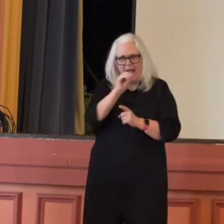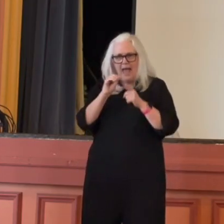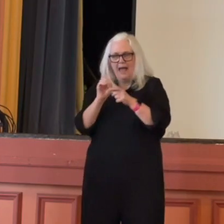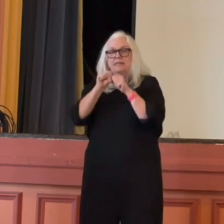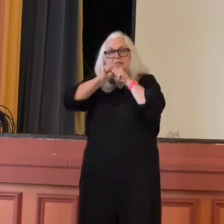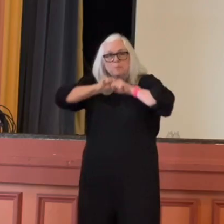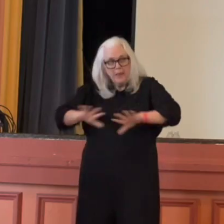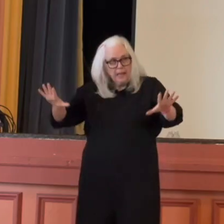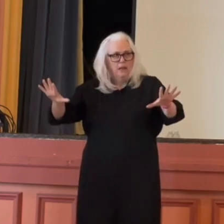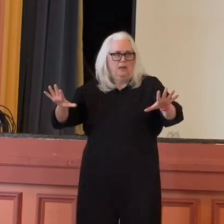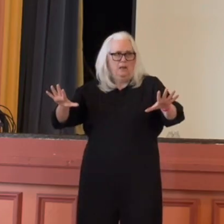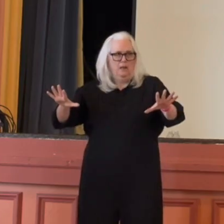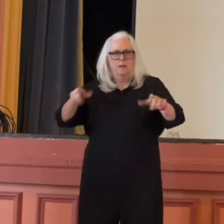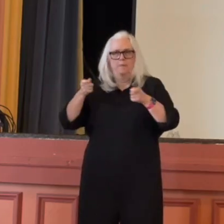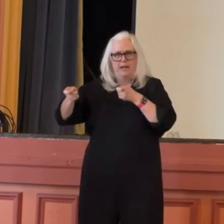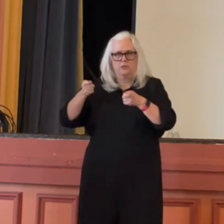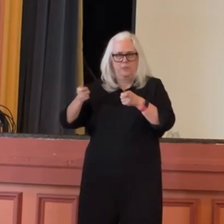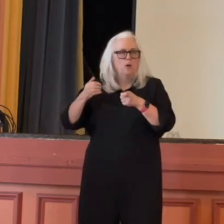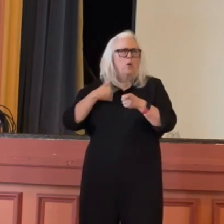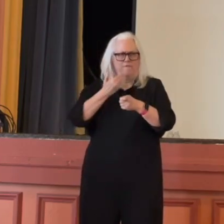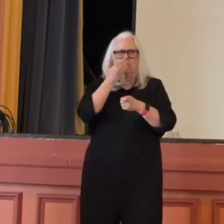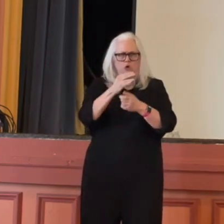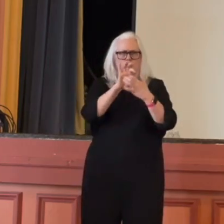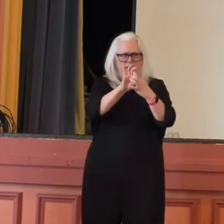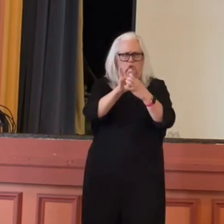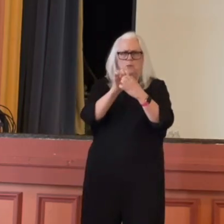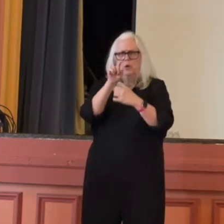all of those individuals as well.